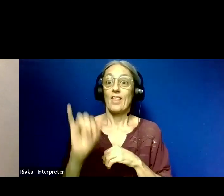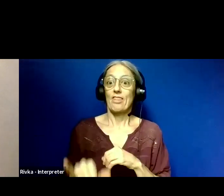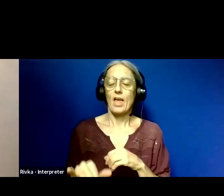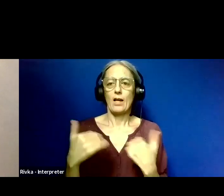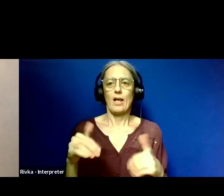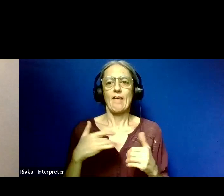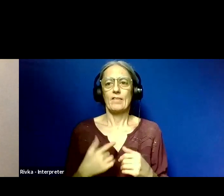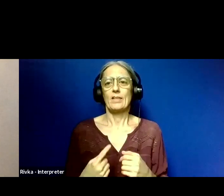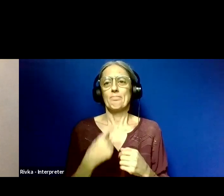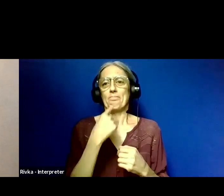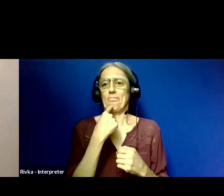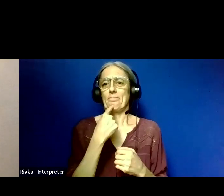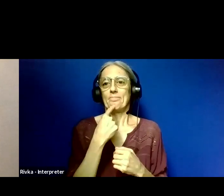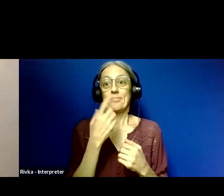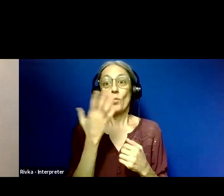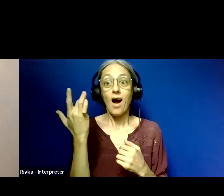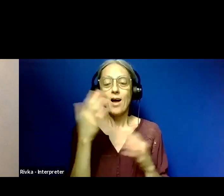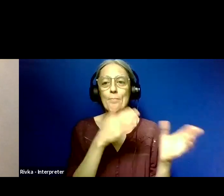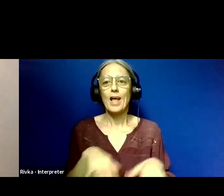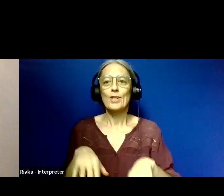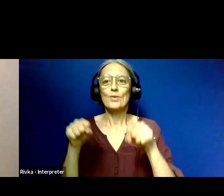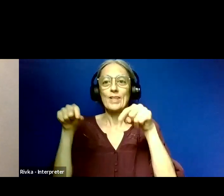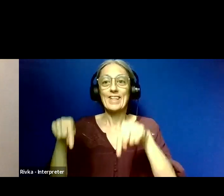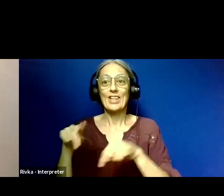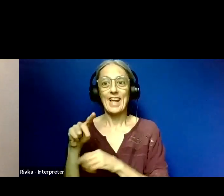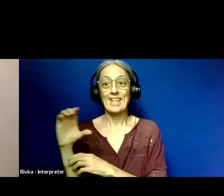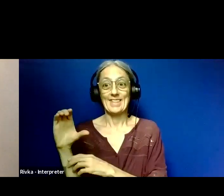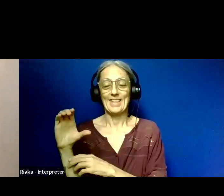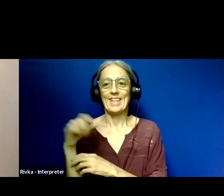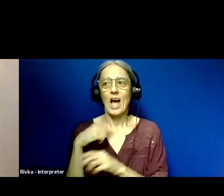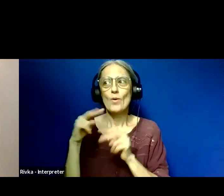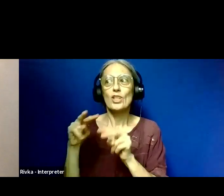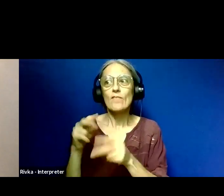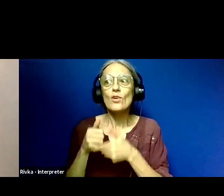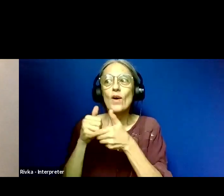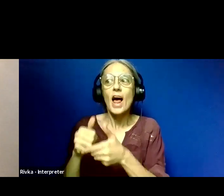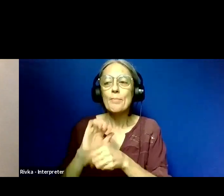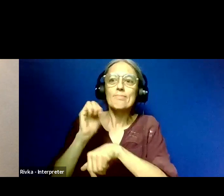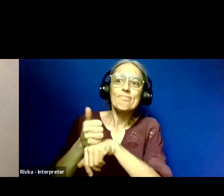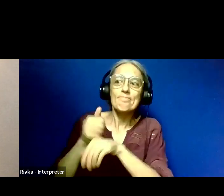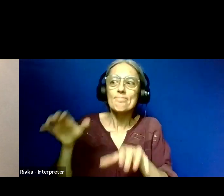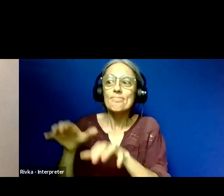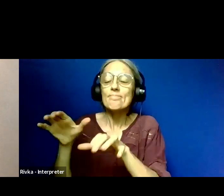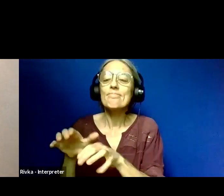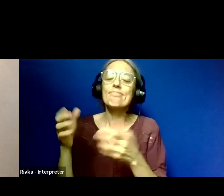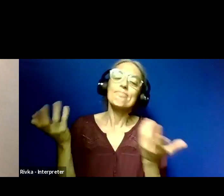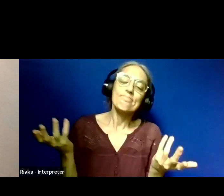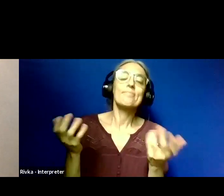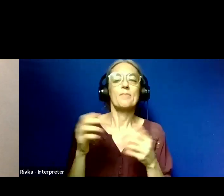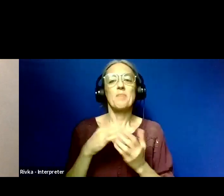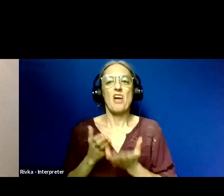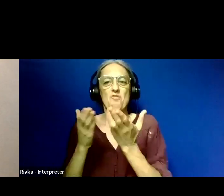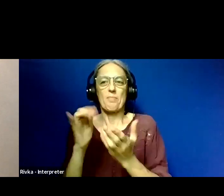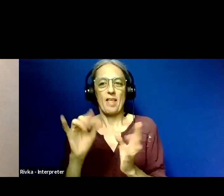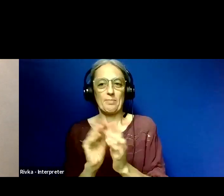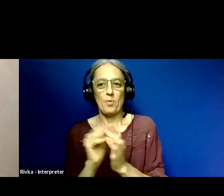to be held in Kansas City, and I was really looking forward to helping host, but I do recommend it highly. But back to the